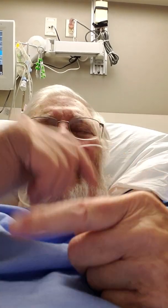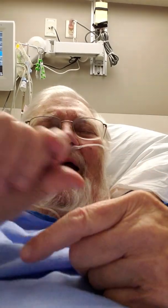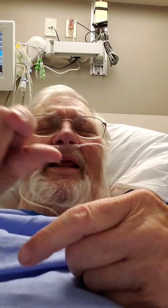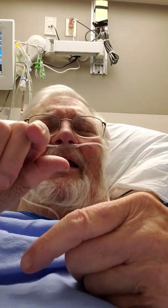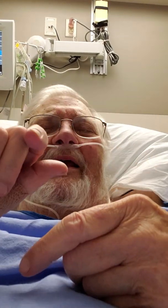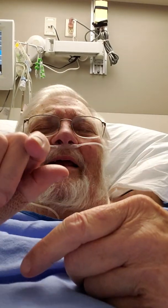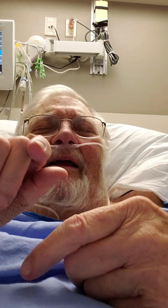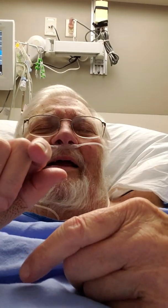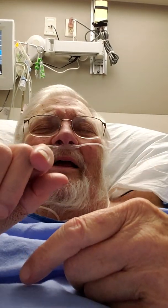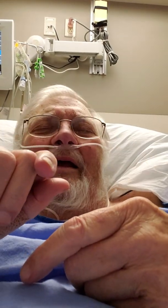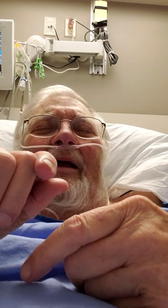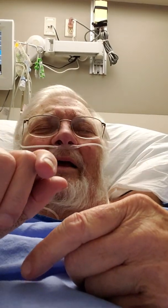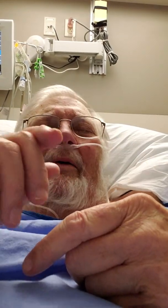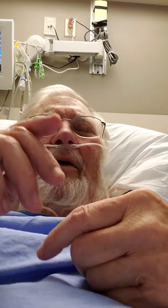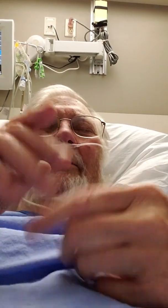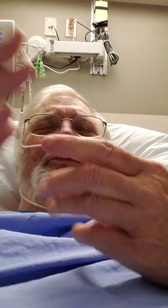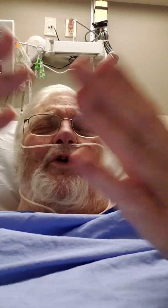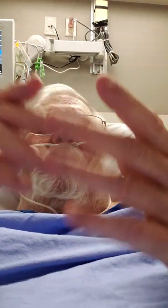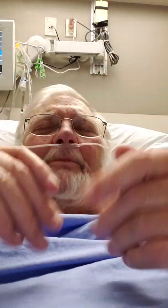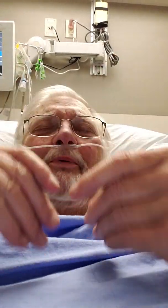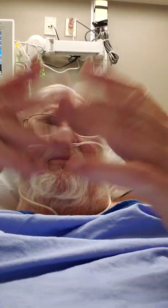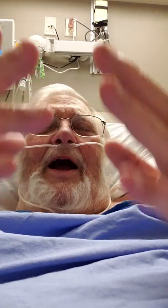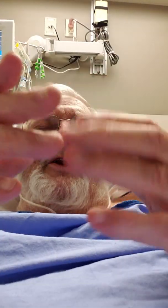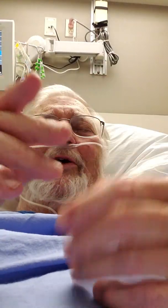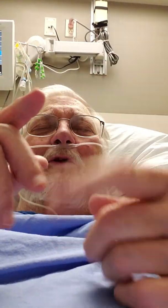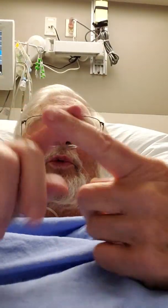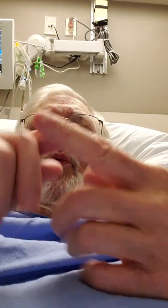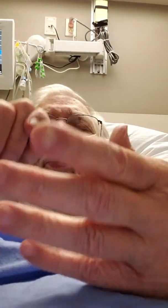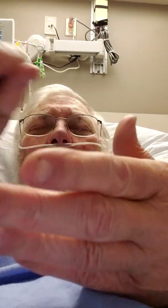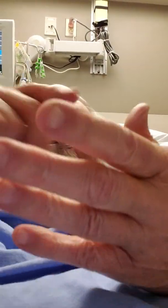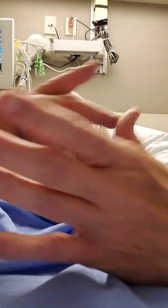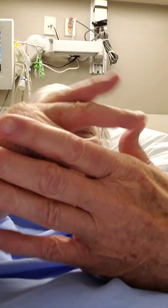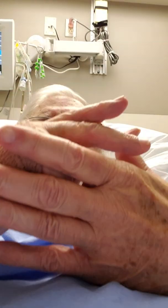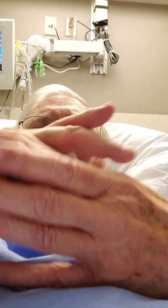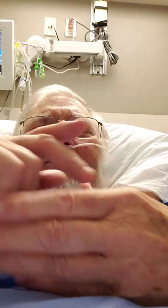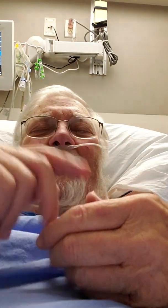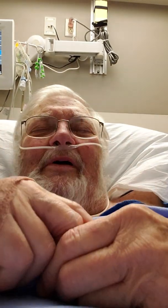any service provider who approves